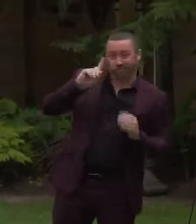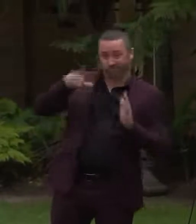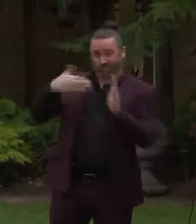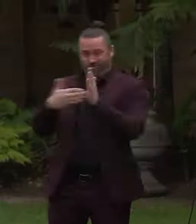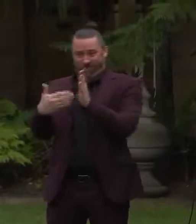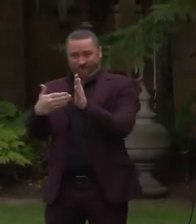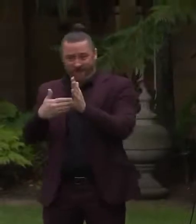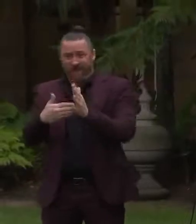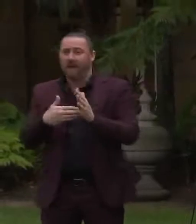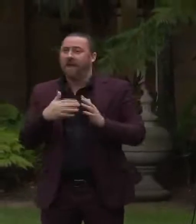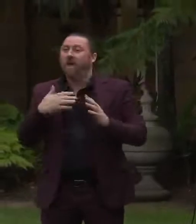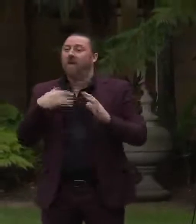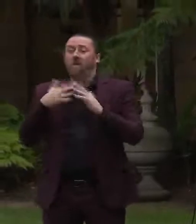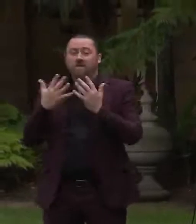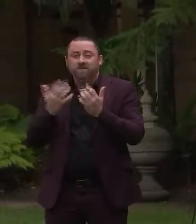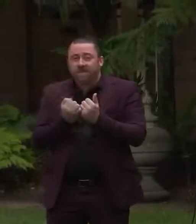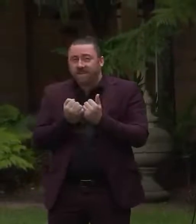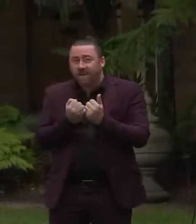done a total of